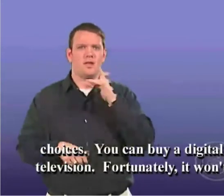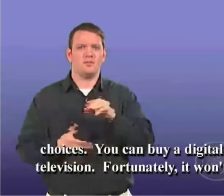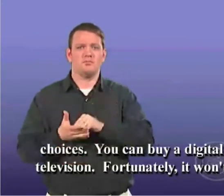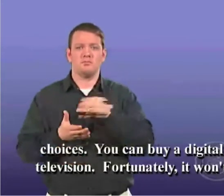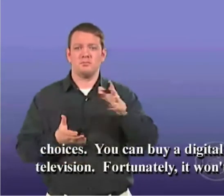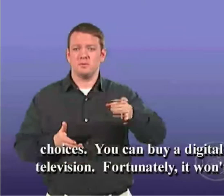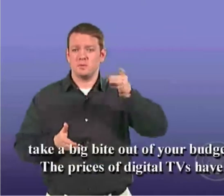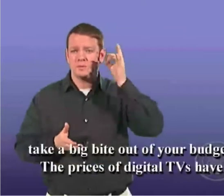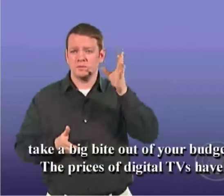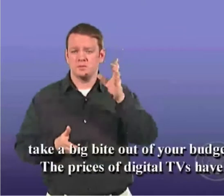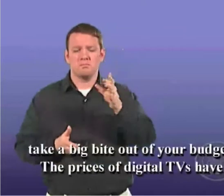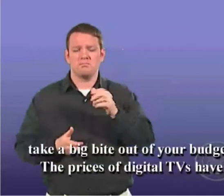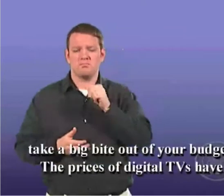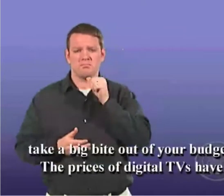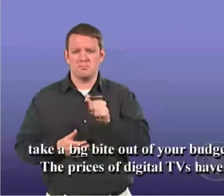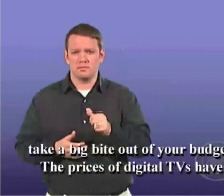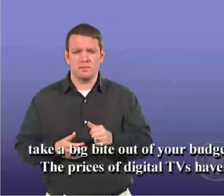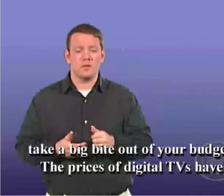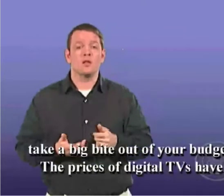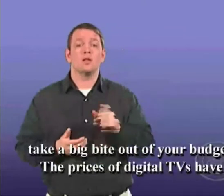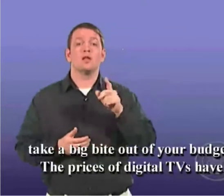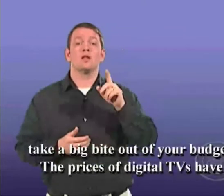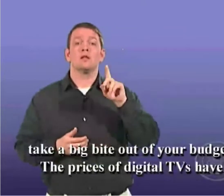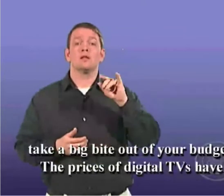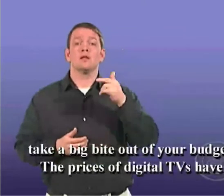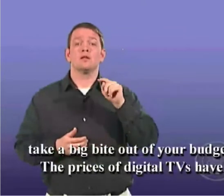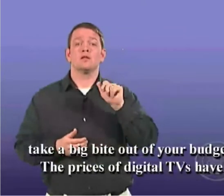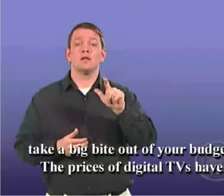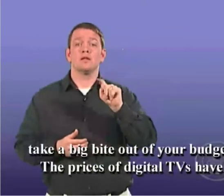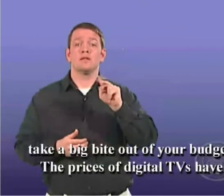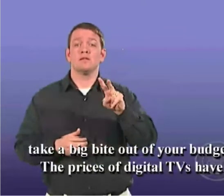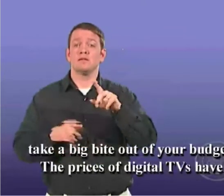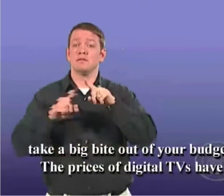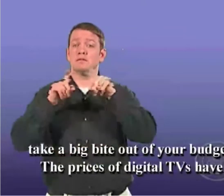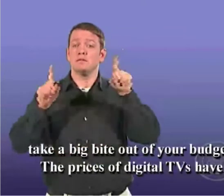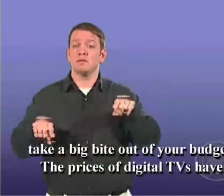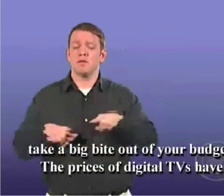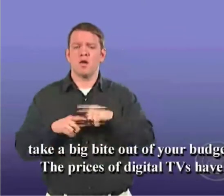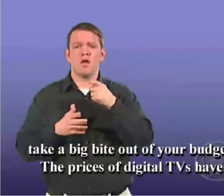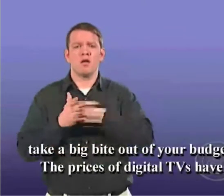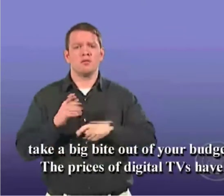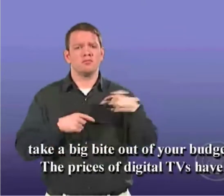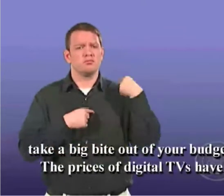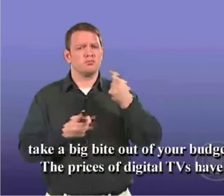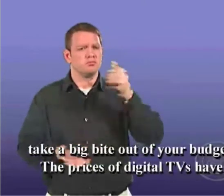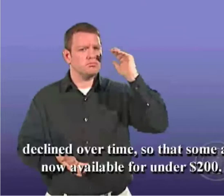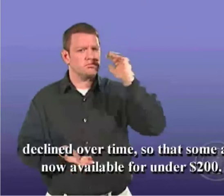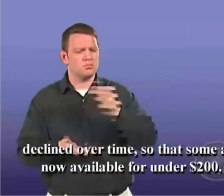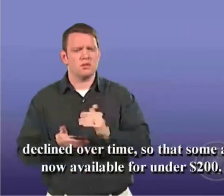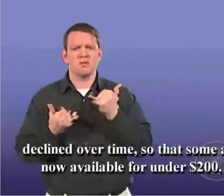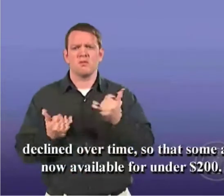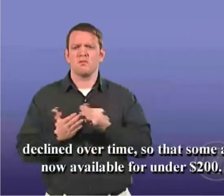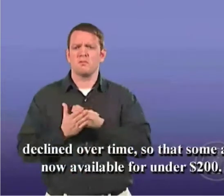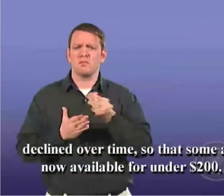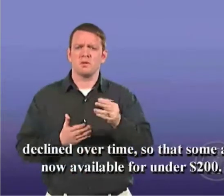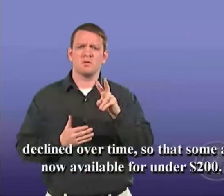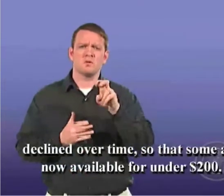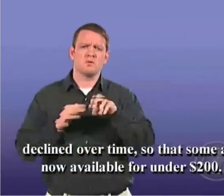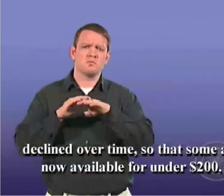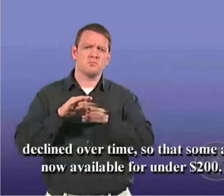Fortunately, it won't take a big bite out of your budget. The prices of digital TVs have declined over time, so that some are